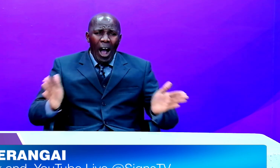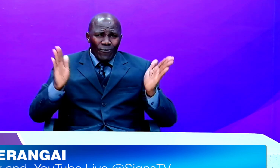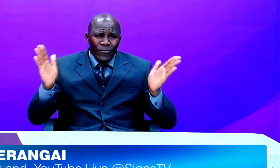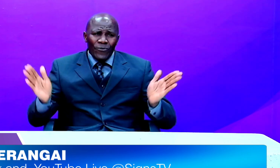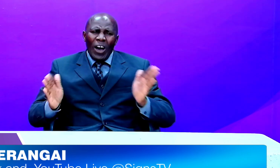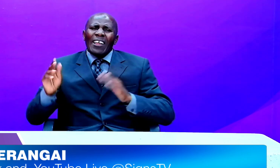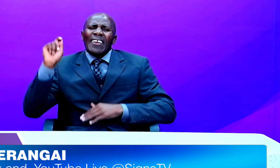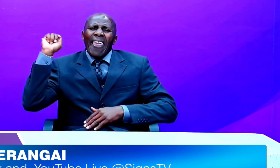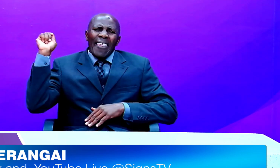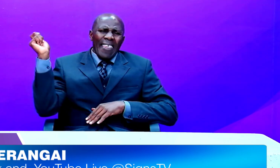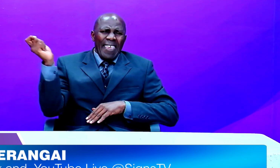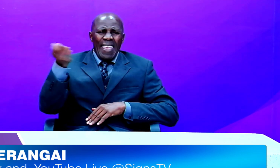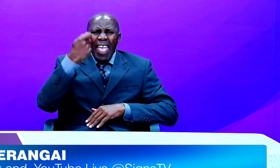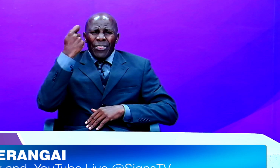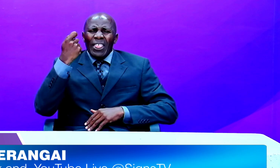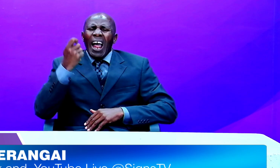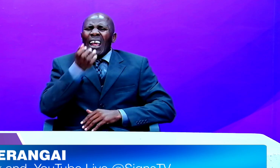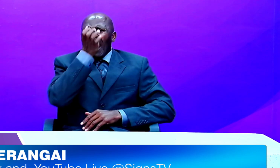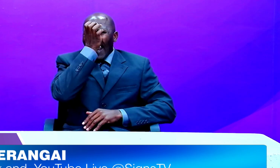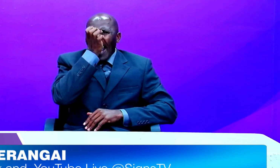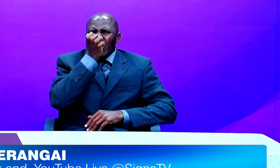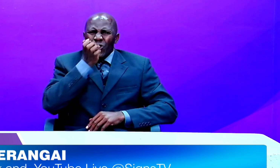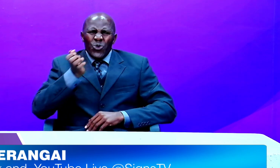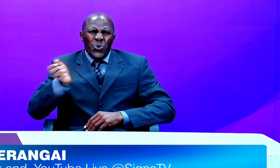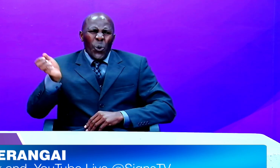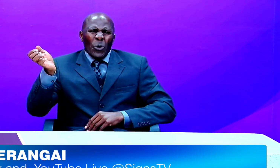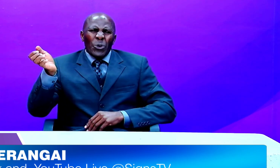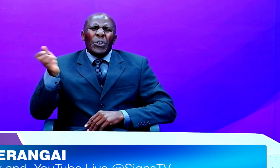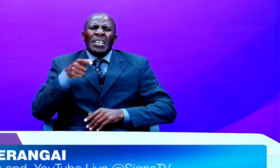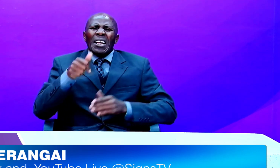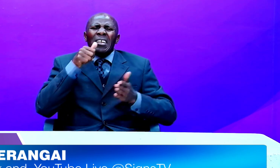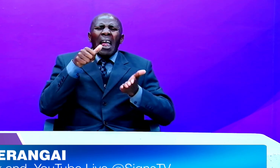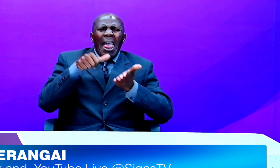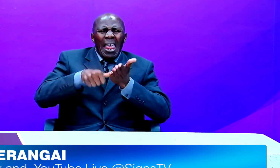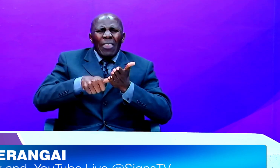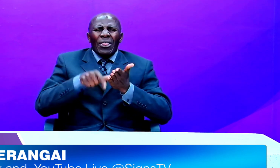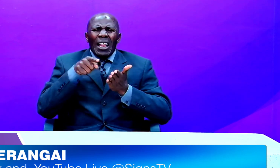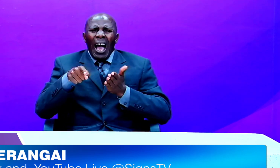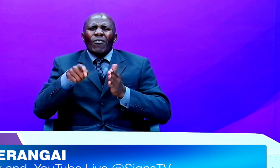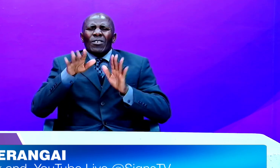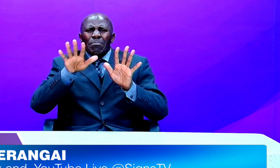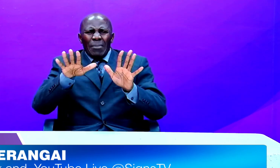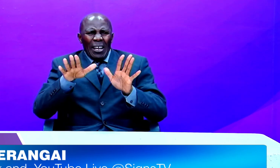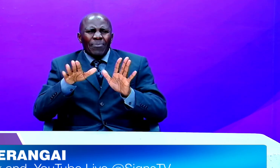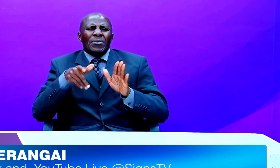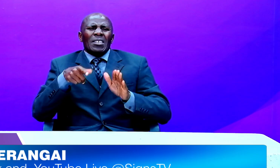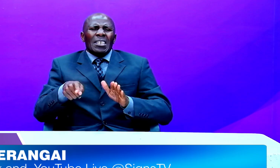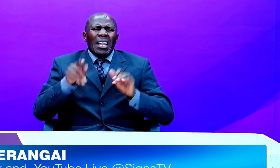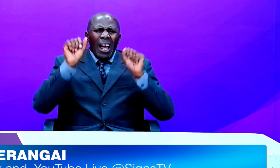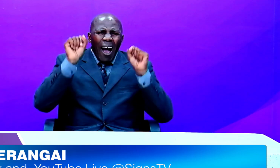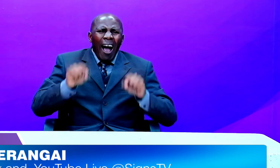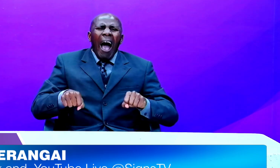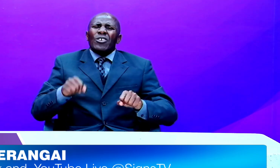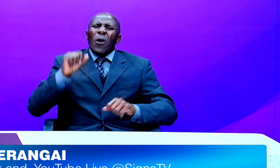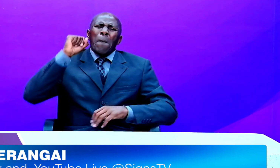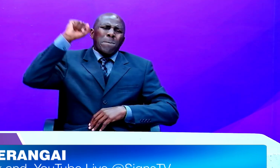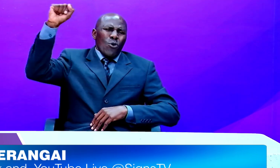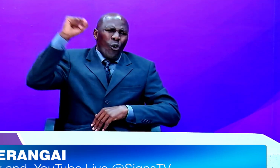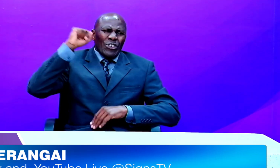The IEBC commissioner urged all Kenyans to disregard these unsubstantiated statements and